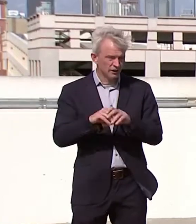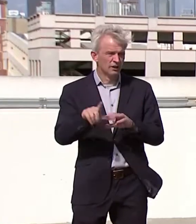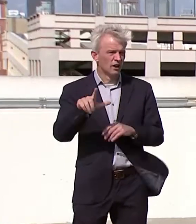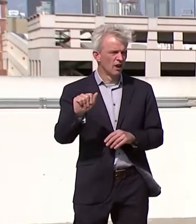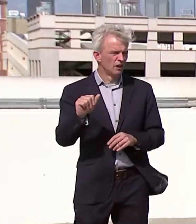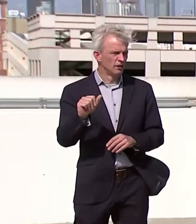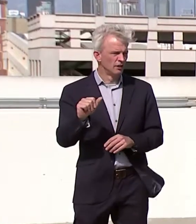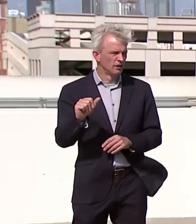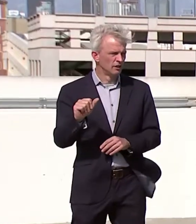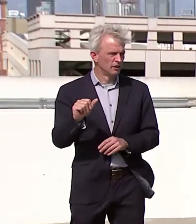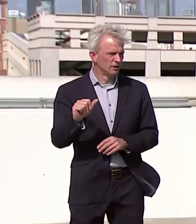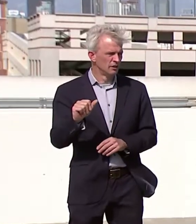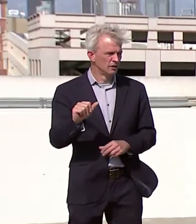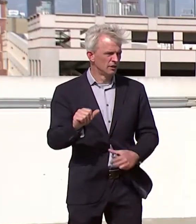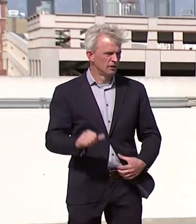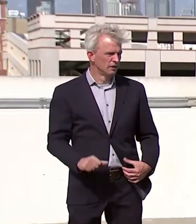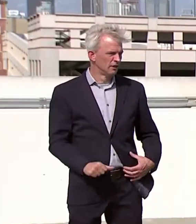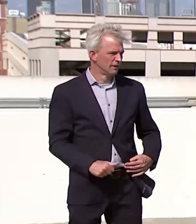And